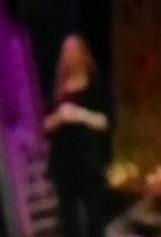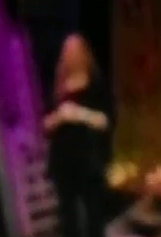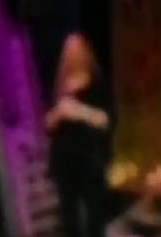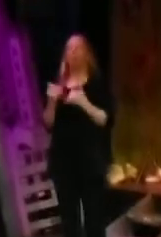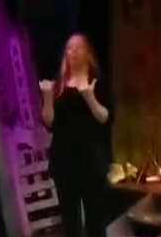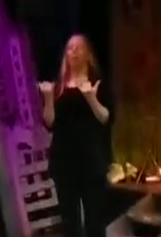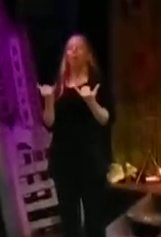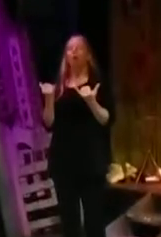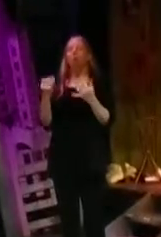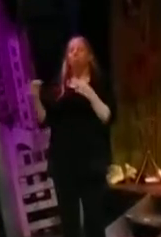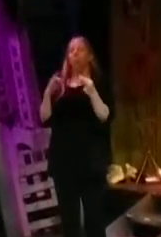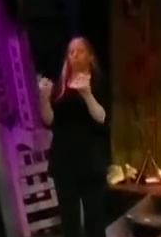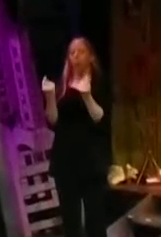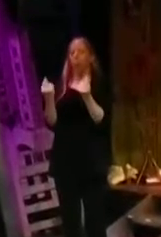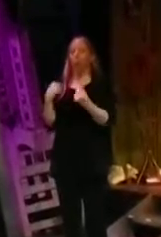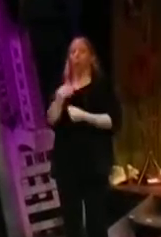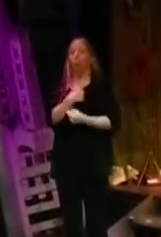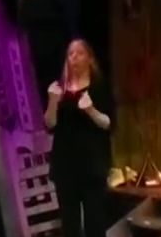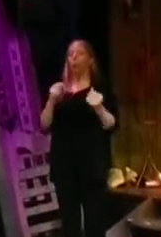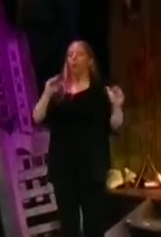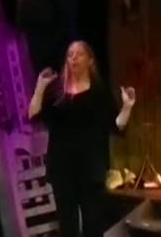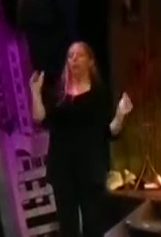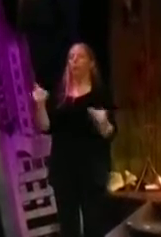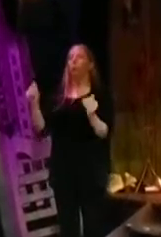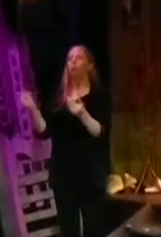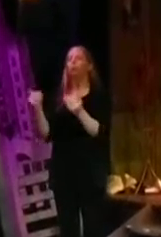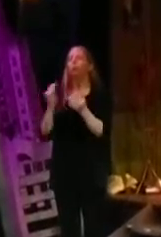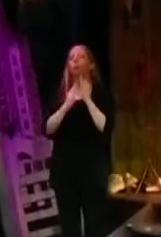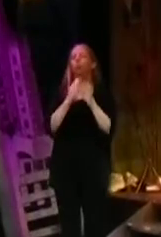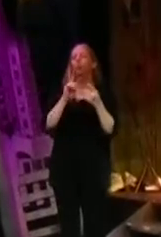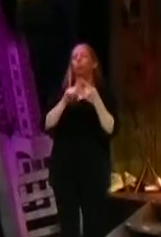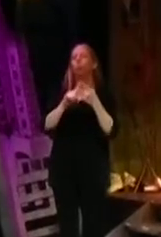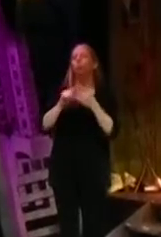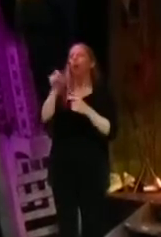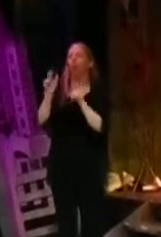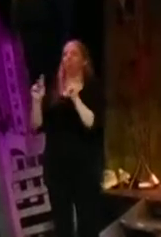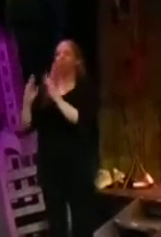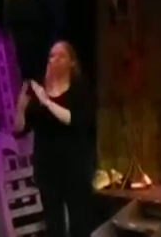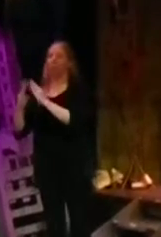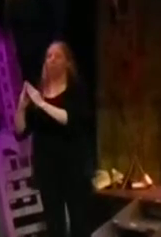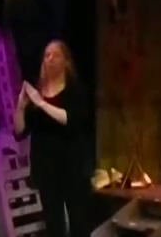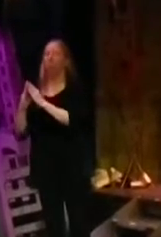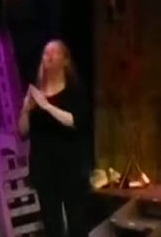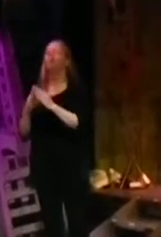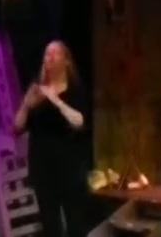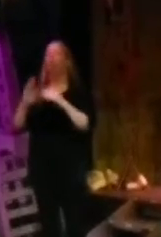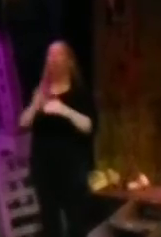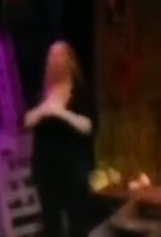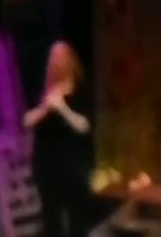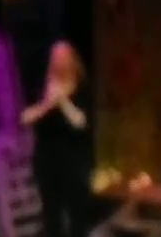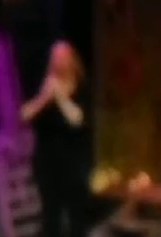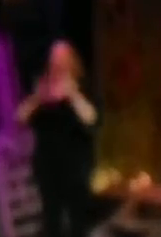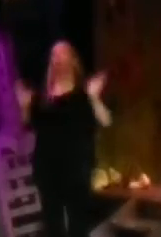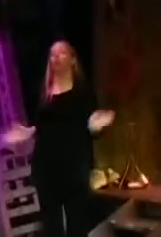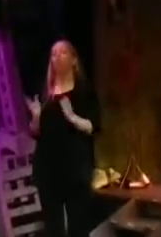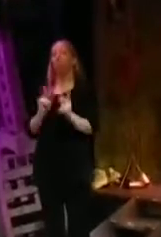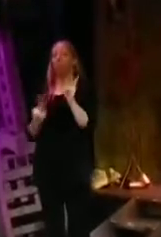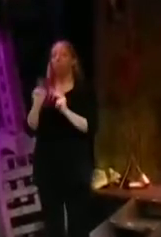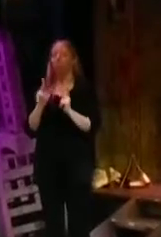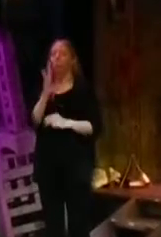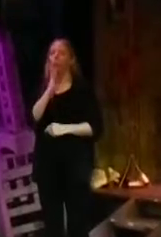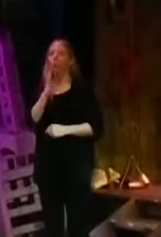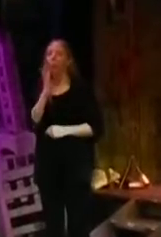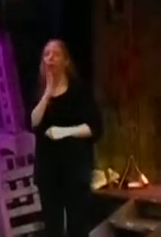do. We introduce the community to itself. Our mission is to encourage people to talk across real and